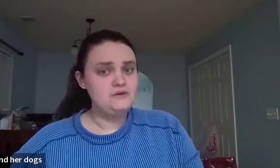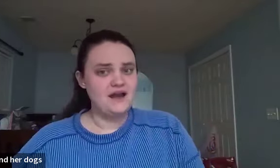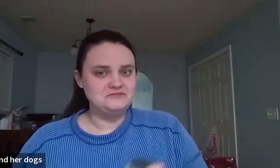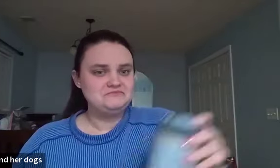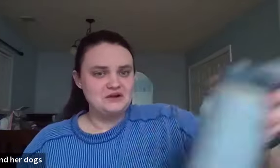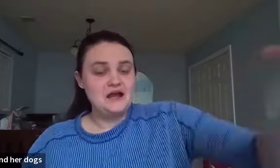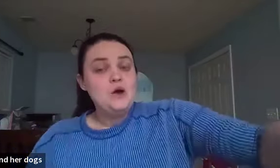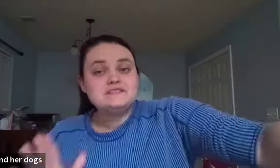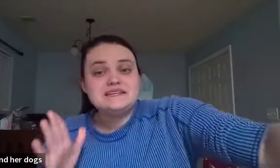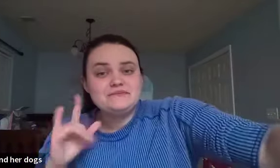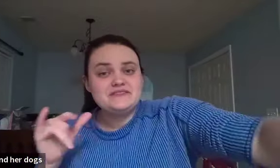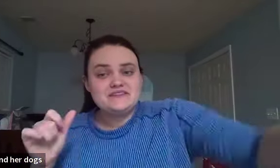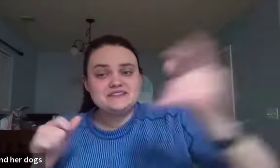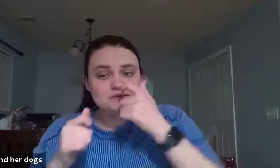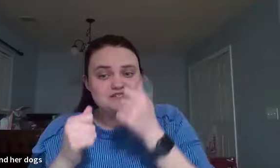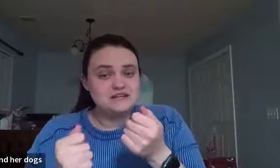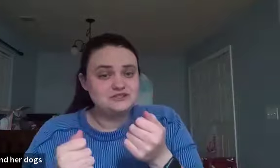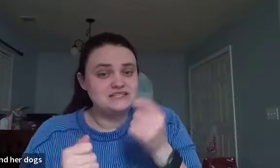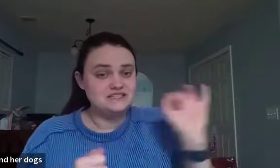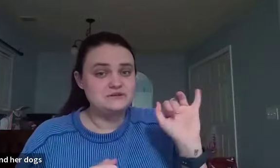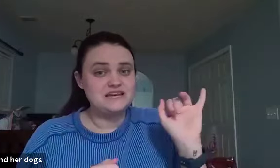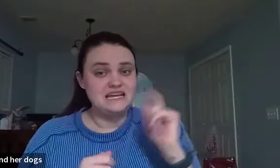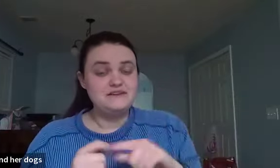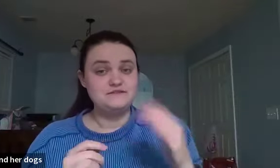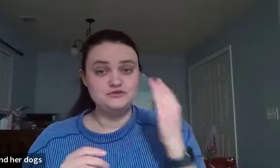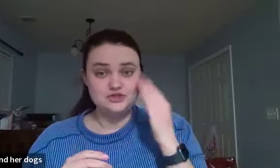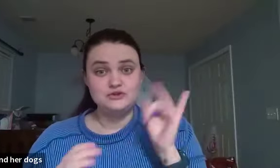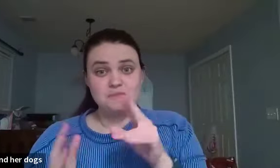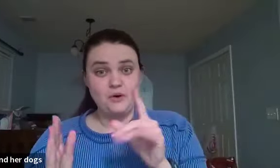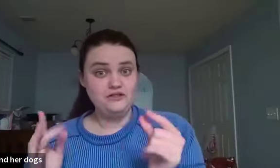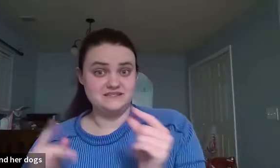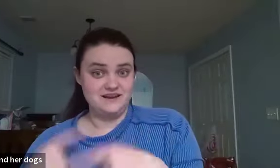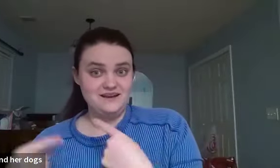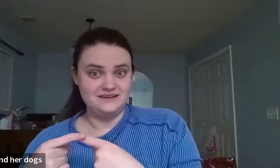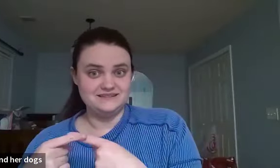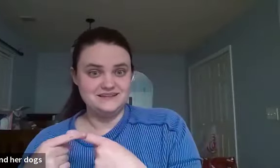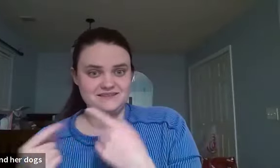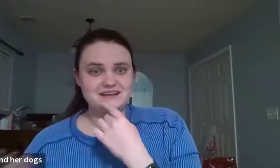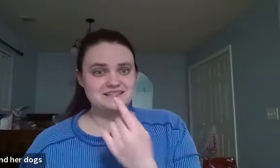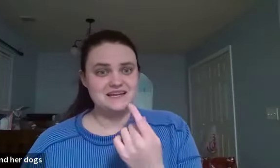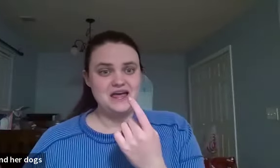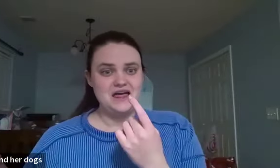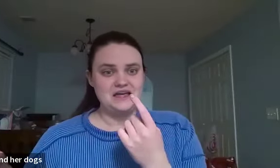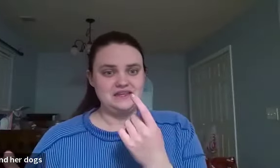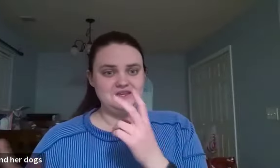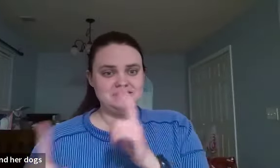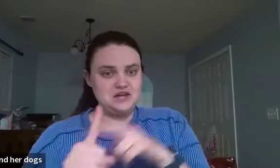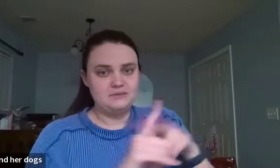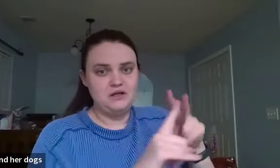Oh yeah. Oh yeah. Well, see, but the thing that's always so interesting too is that even if you do look up all the signs, like I said, it's not